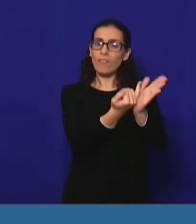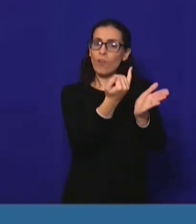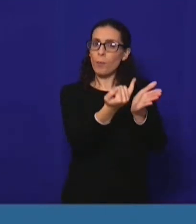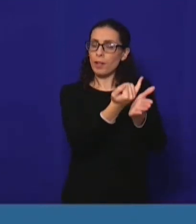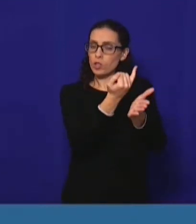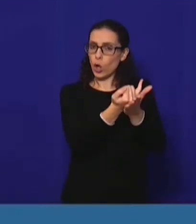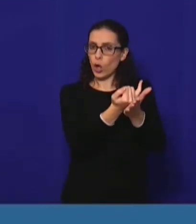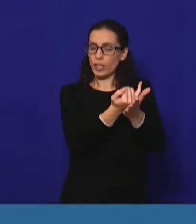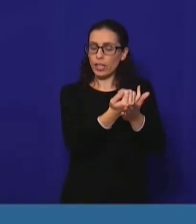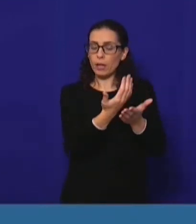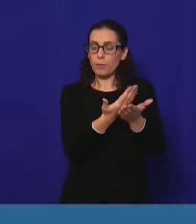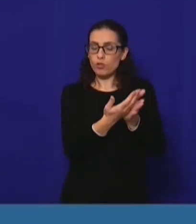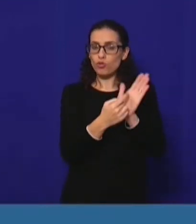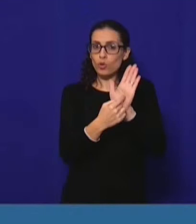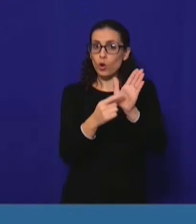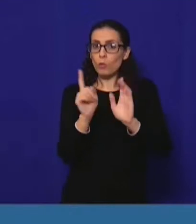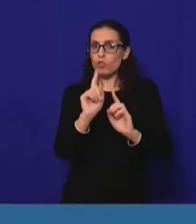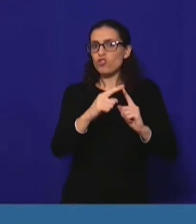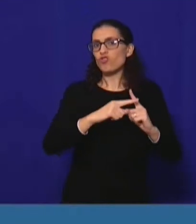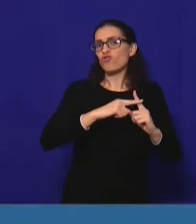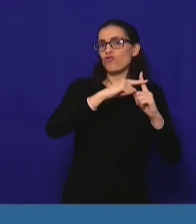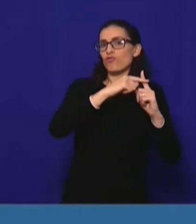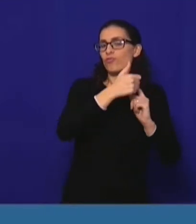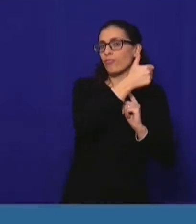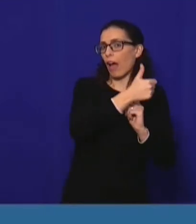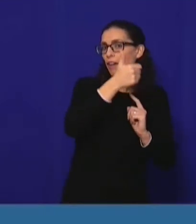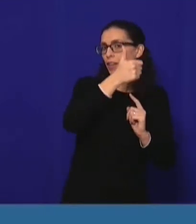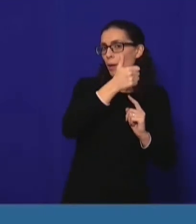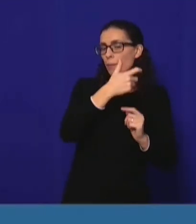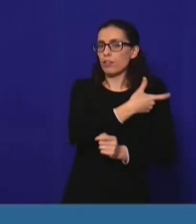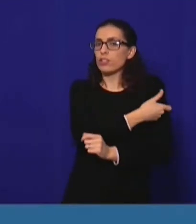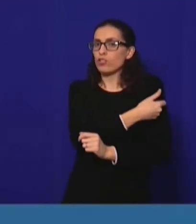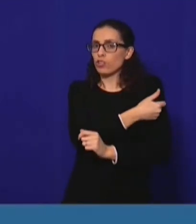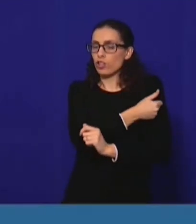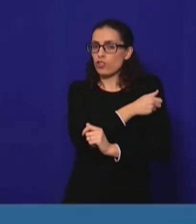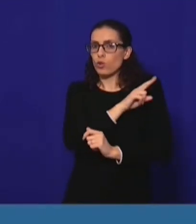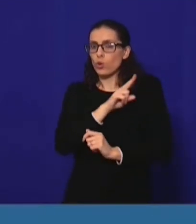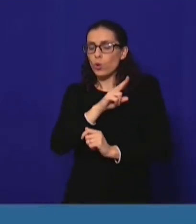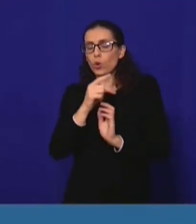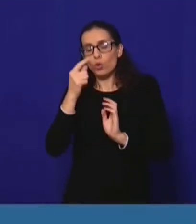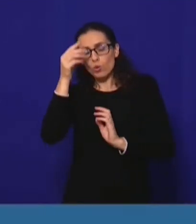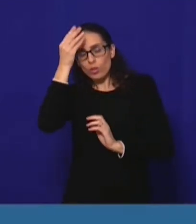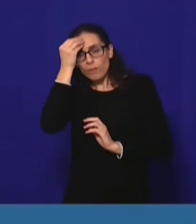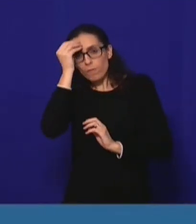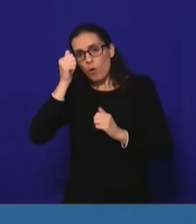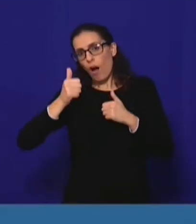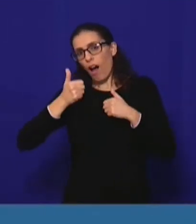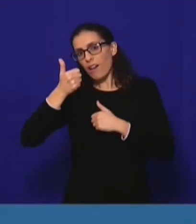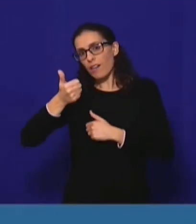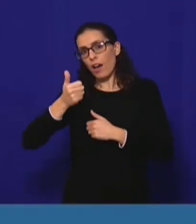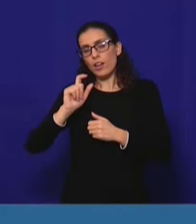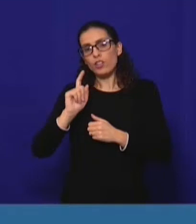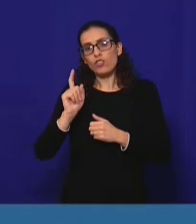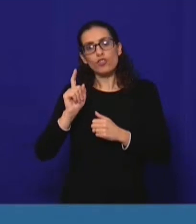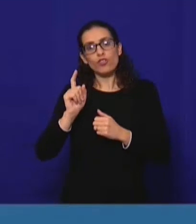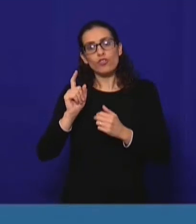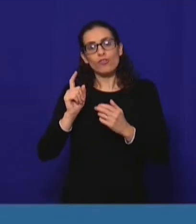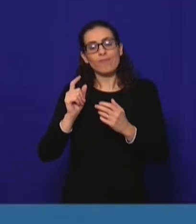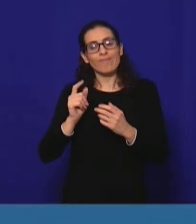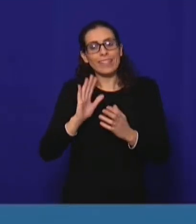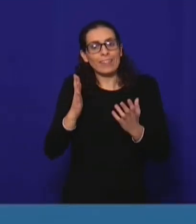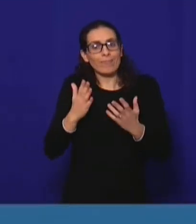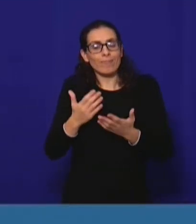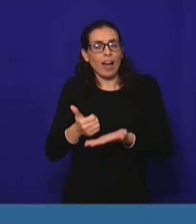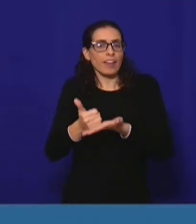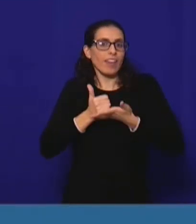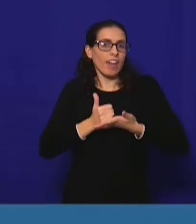ta' din it-tilqima propju wkoll kif taħdem din it-tilqima u anka tkun tistgħu tifhmu eżatti x'benefiċċji għandhom dawn